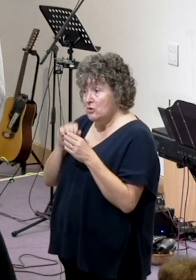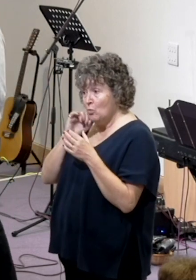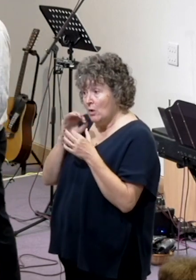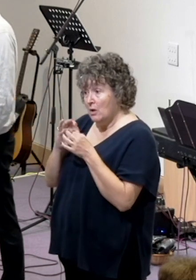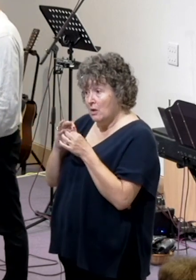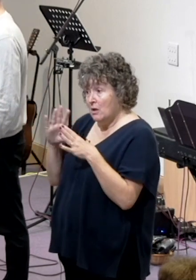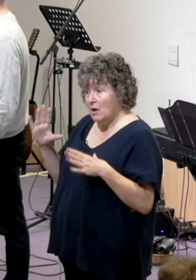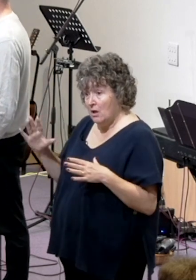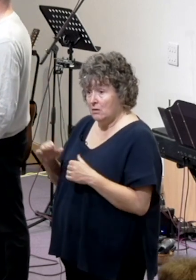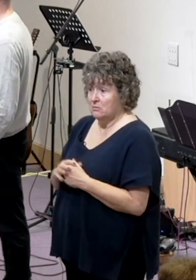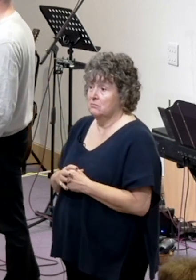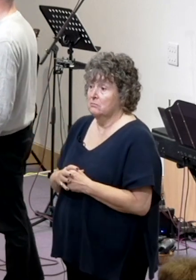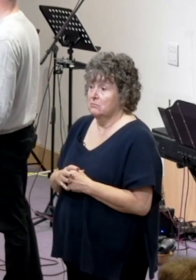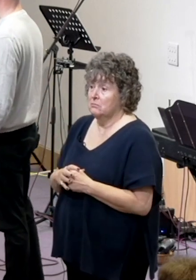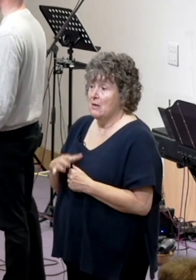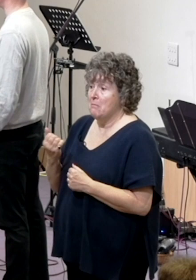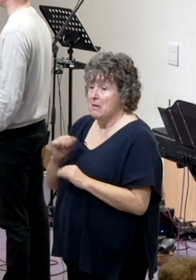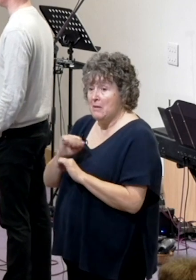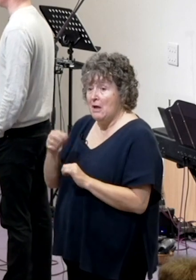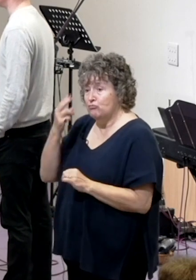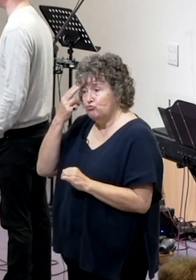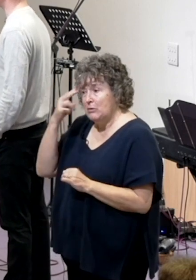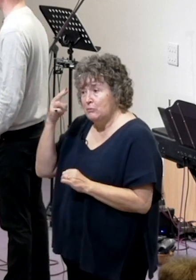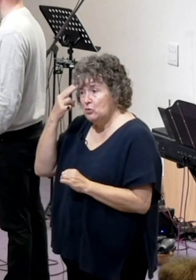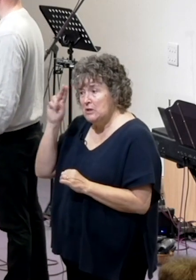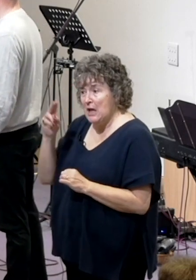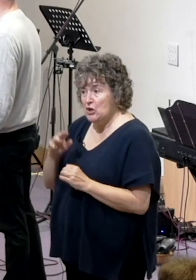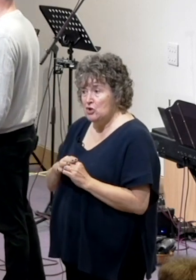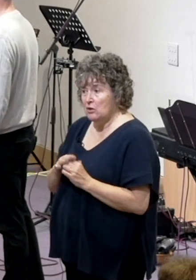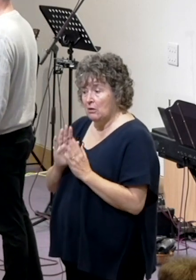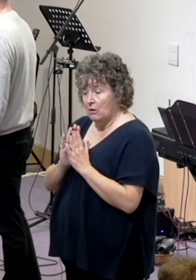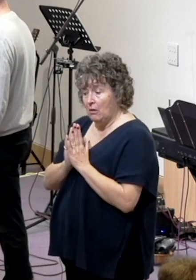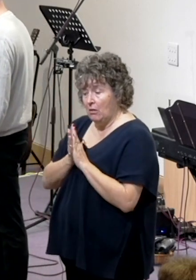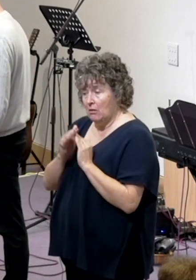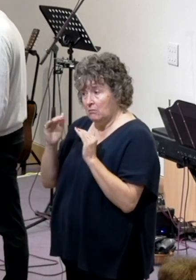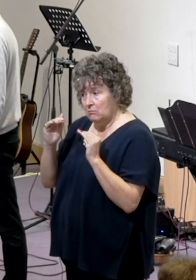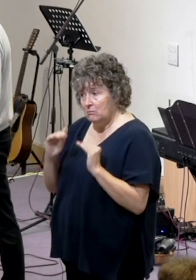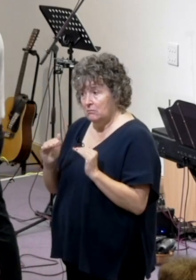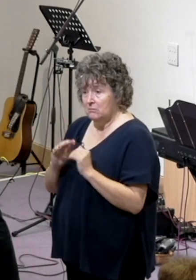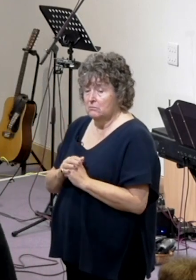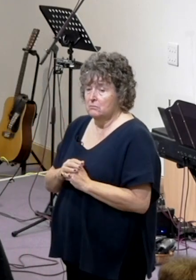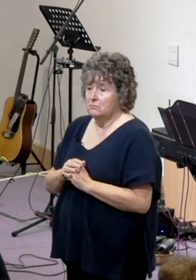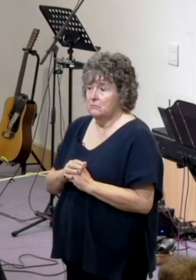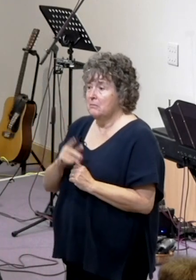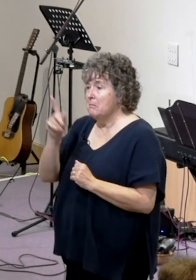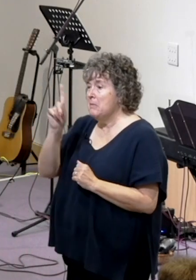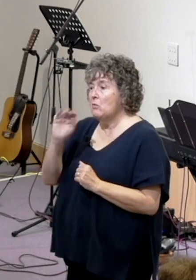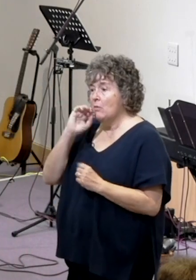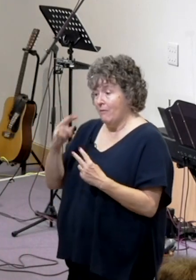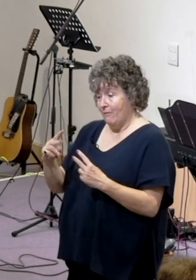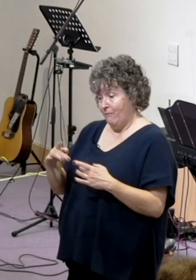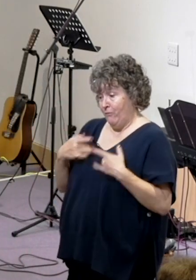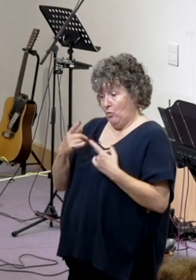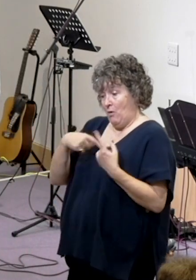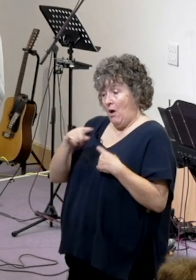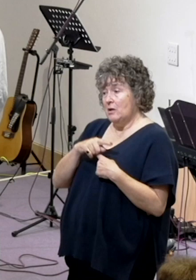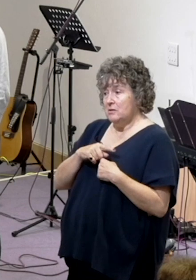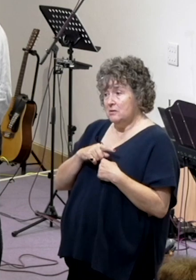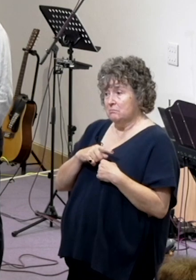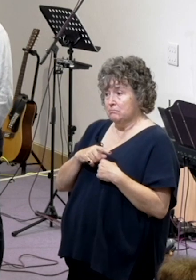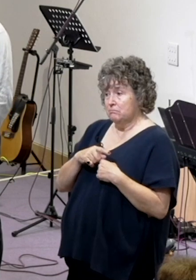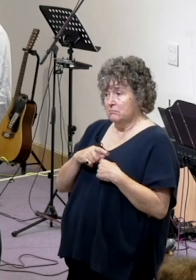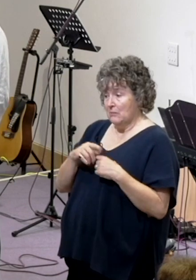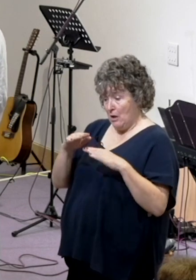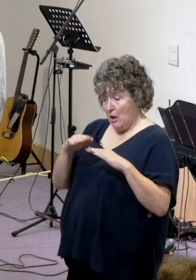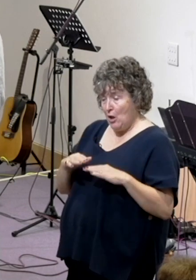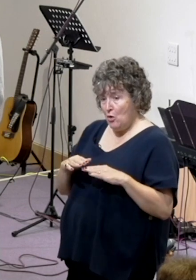We may find that our reputation takes a nosedive in many people's eyes. See, there is a cost